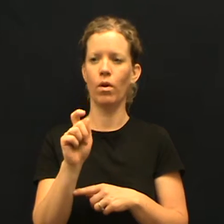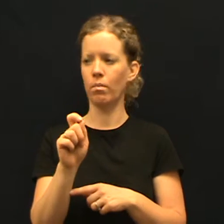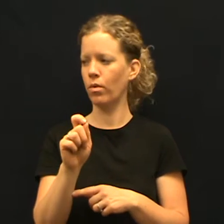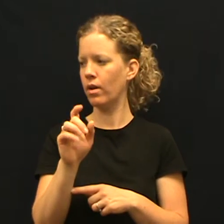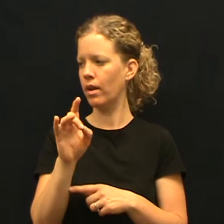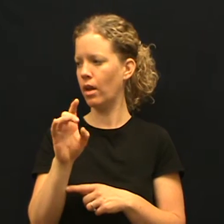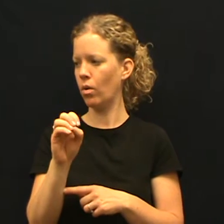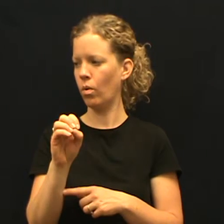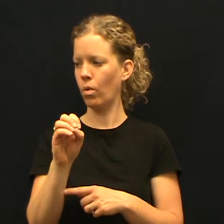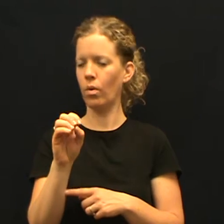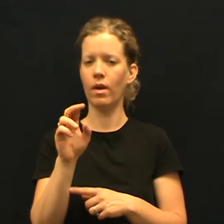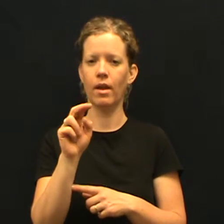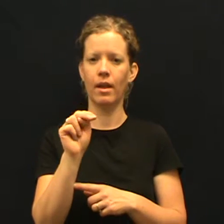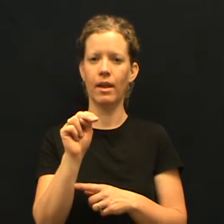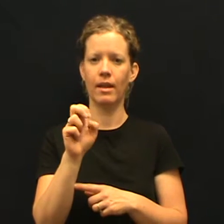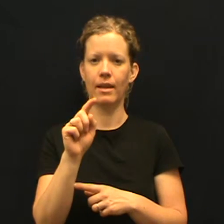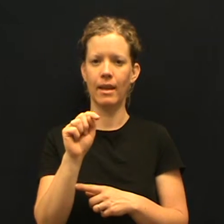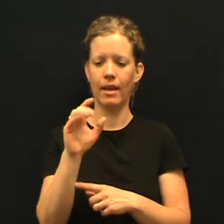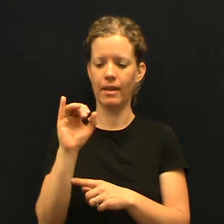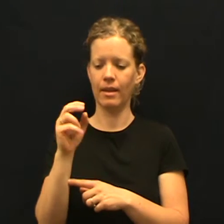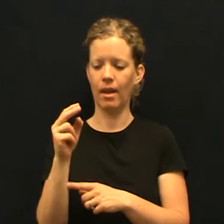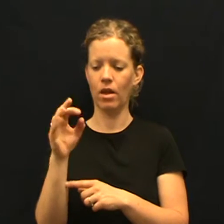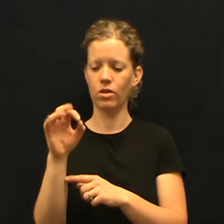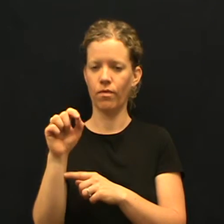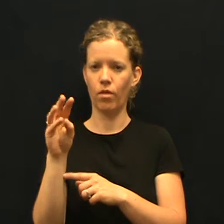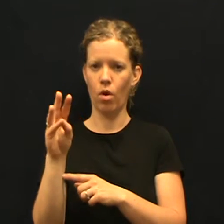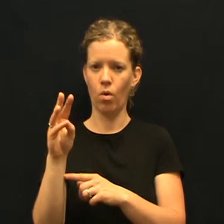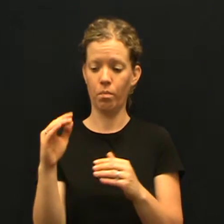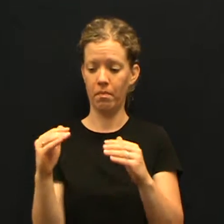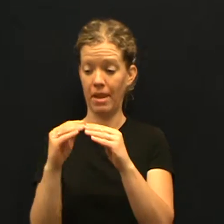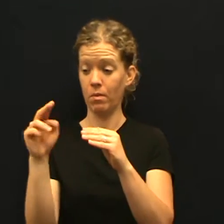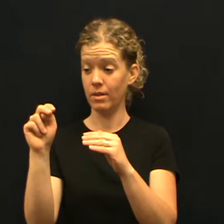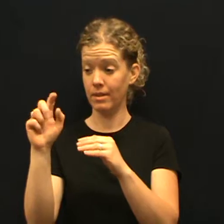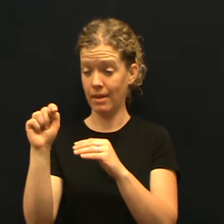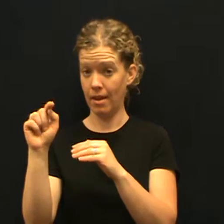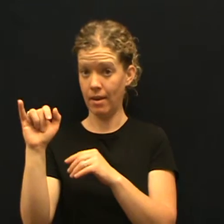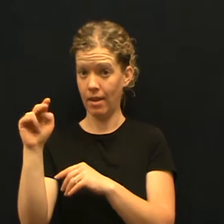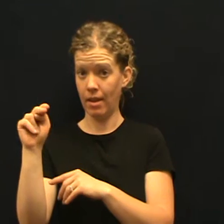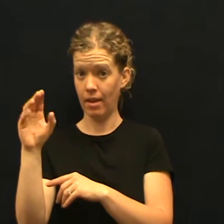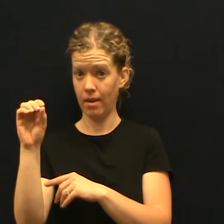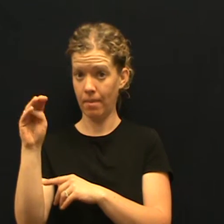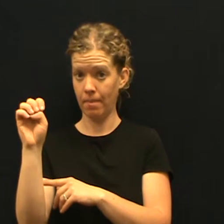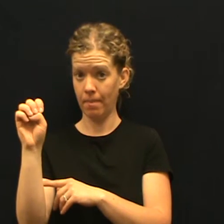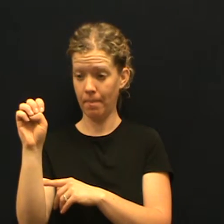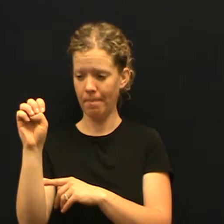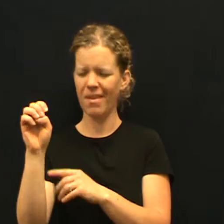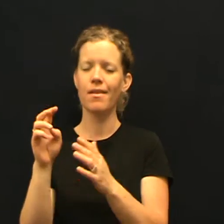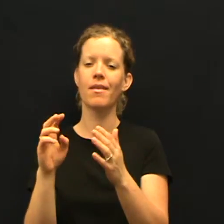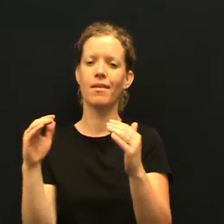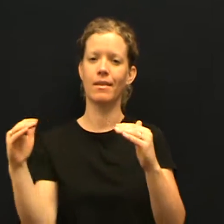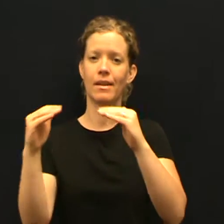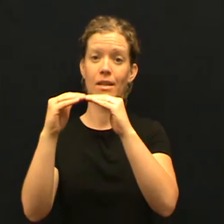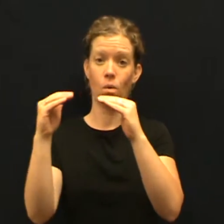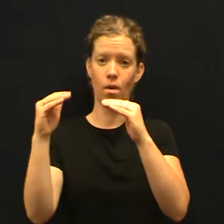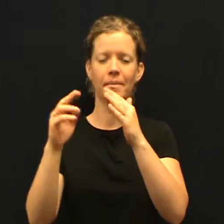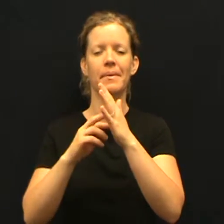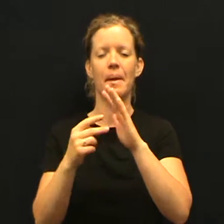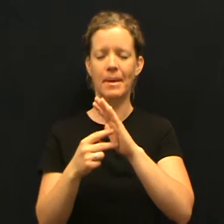cash flow from operating activities equals our net income, that indicates that we can kind of equate that to a